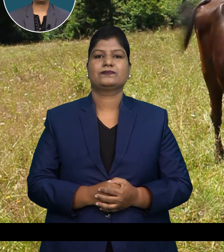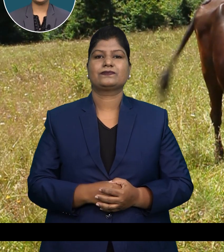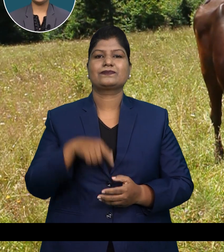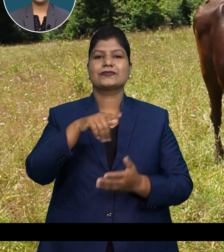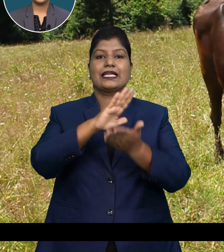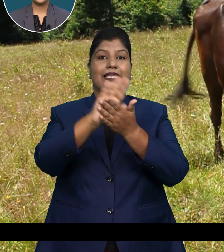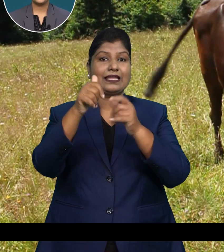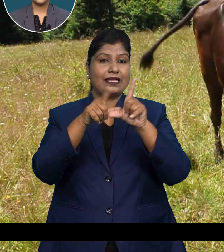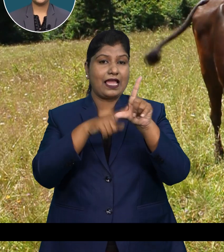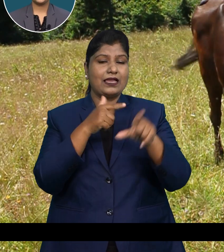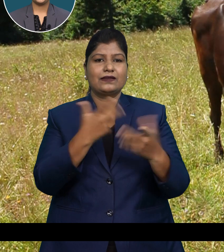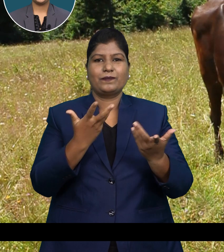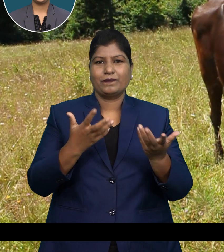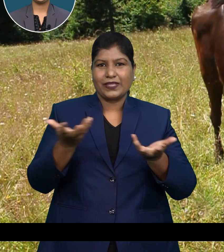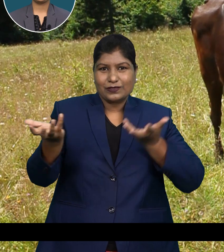and hay.